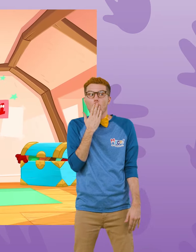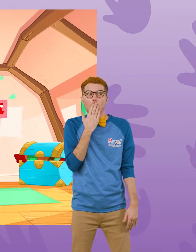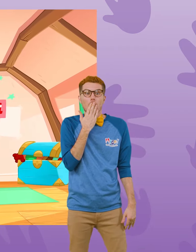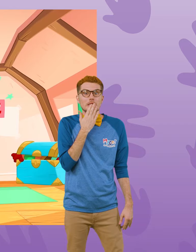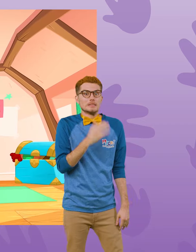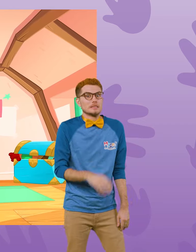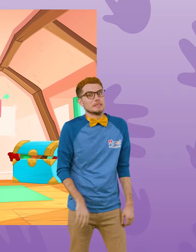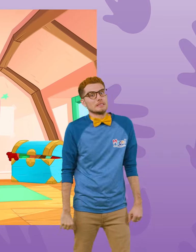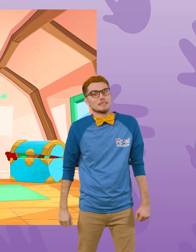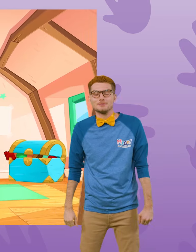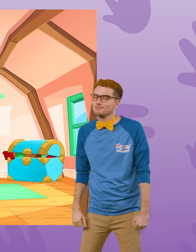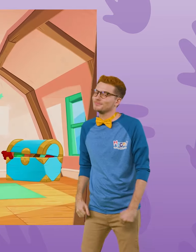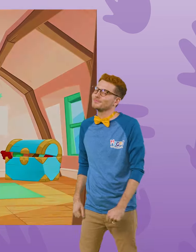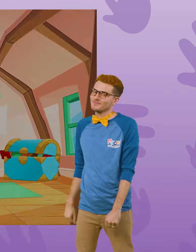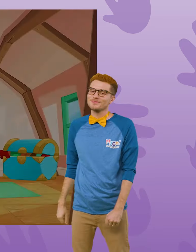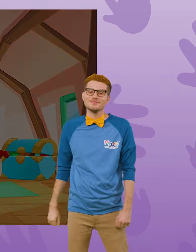Uh-oh.